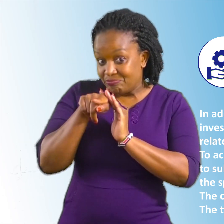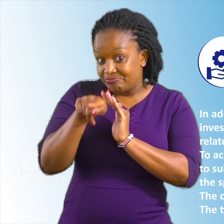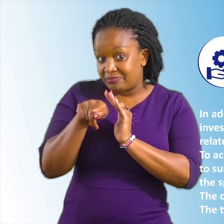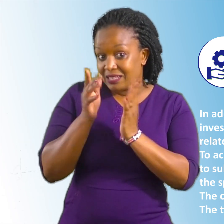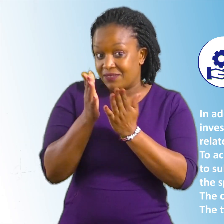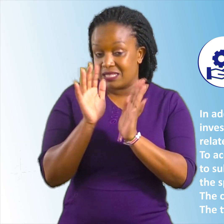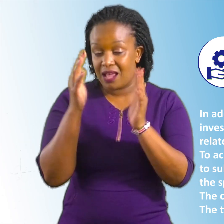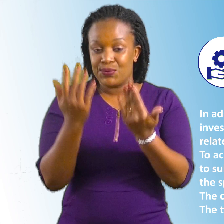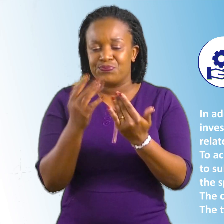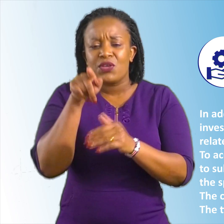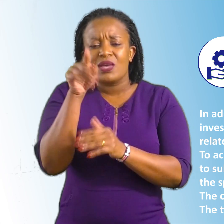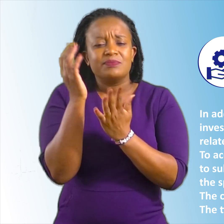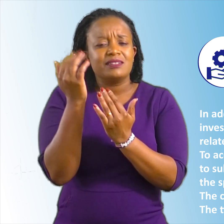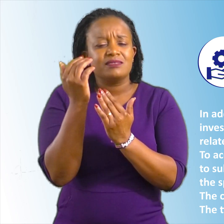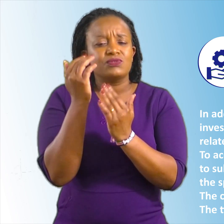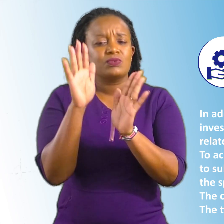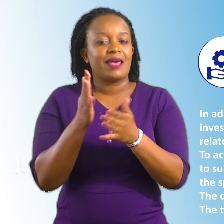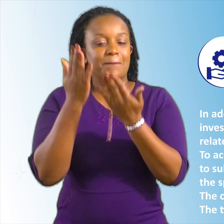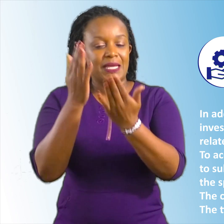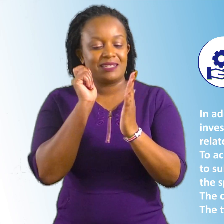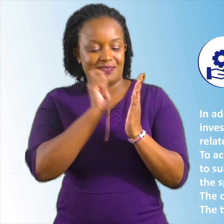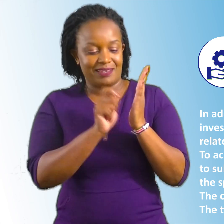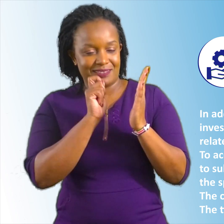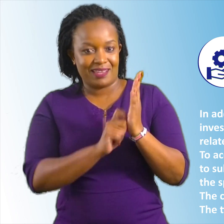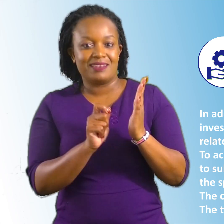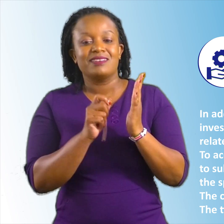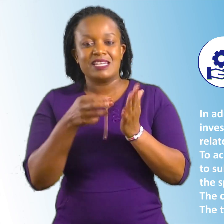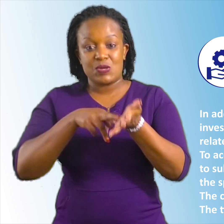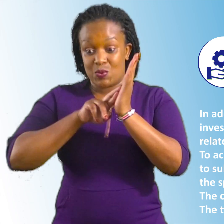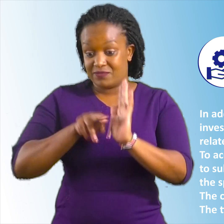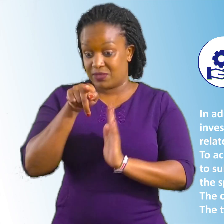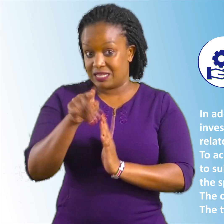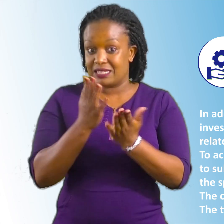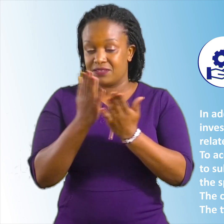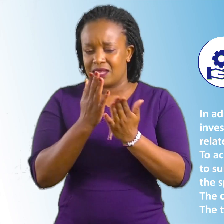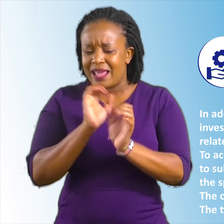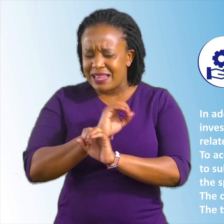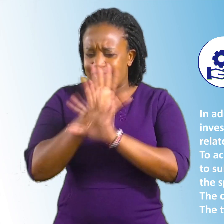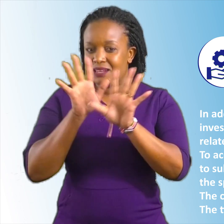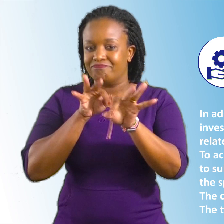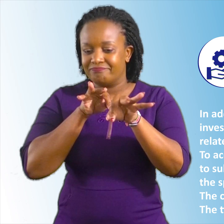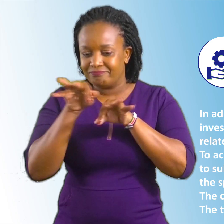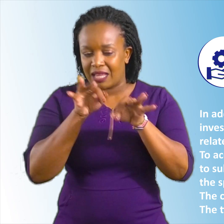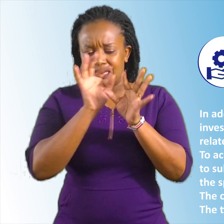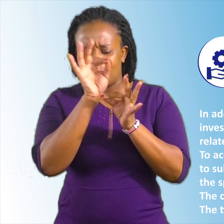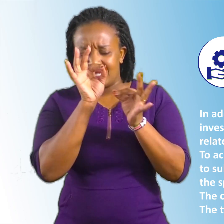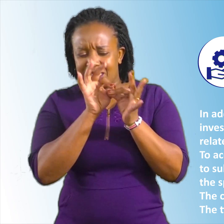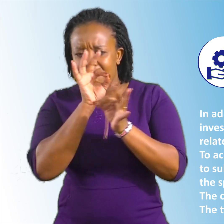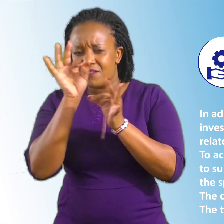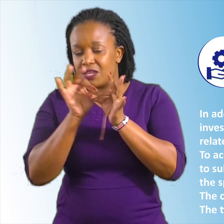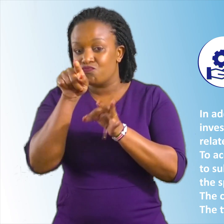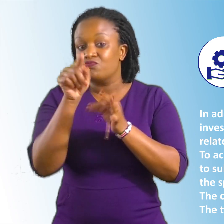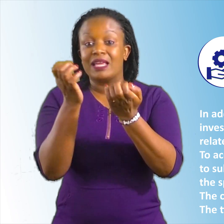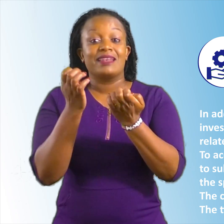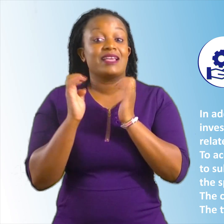services, you are required to submit a written request for this service, clearly stating the specifics of your